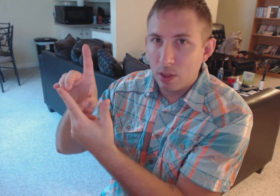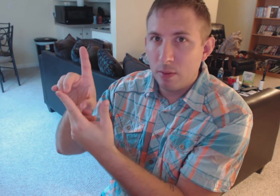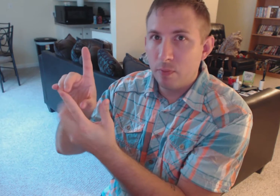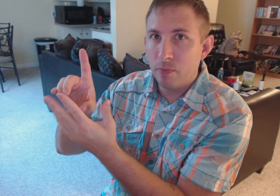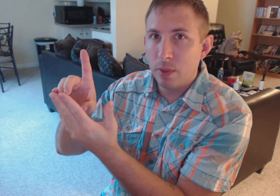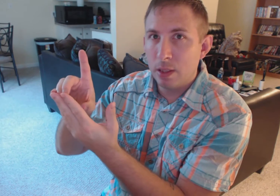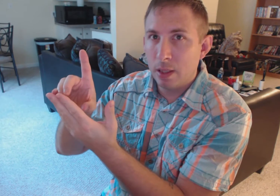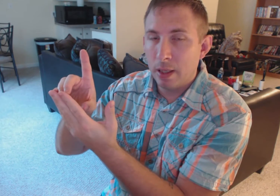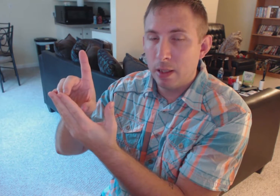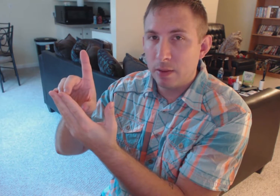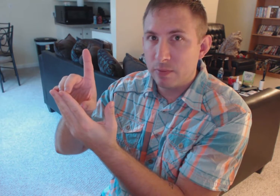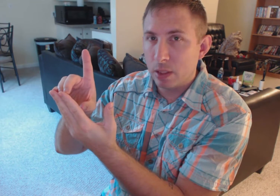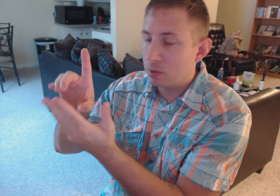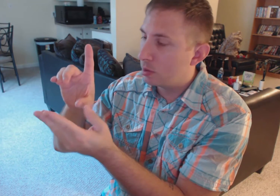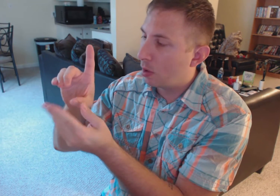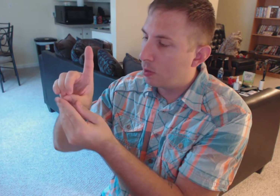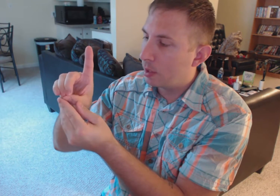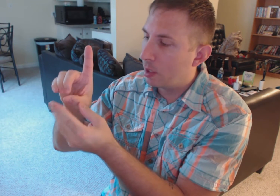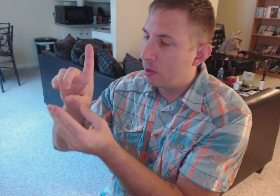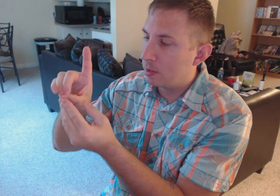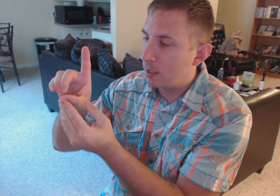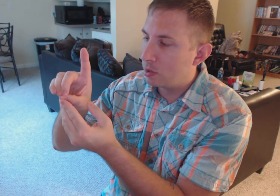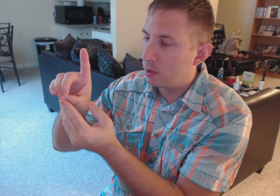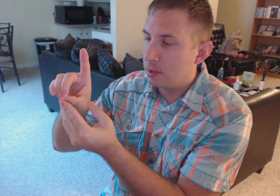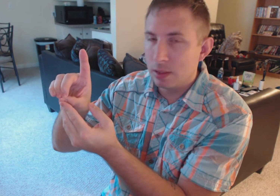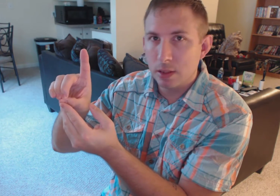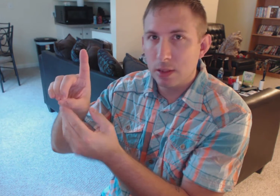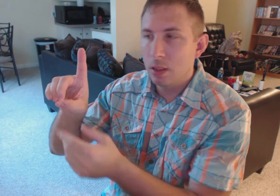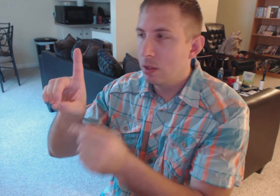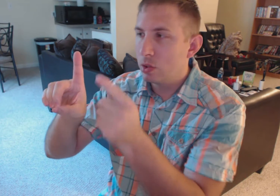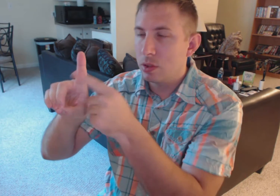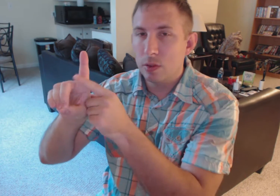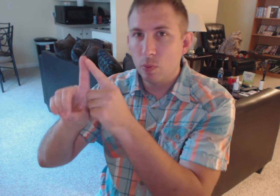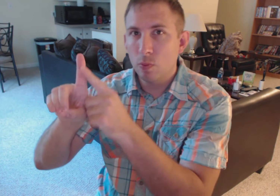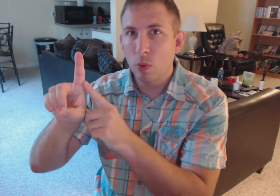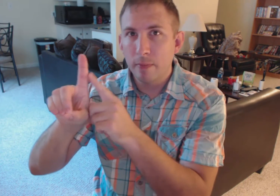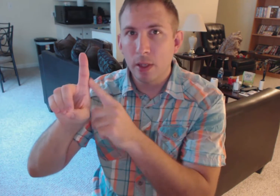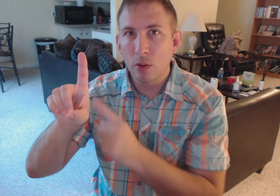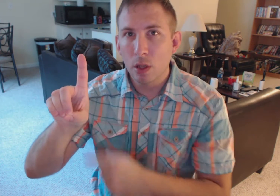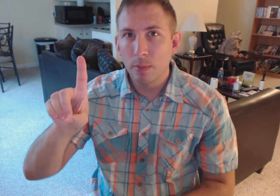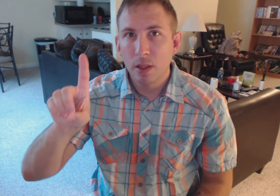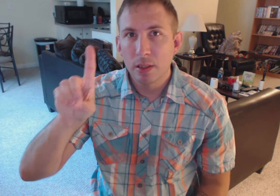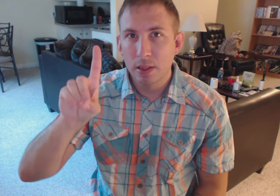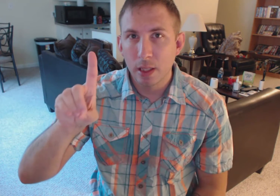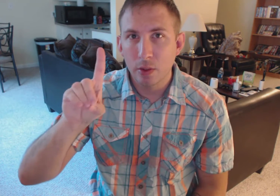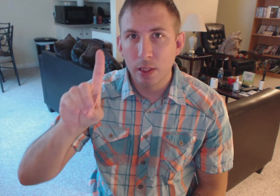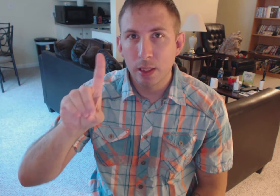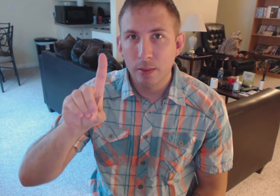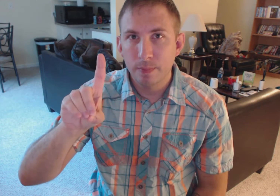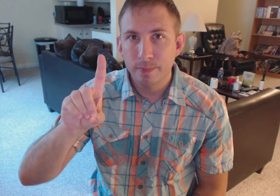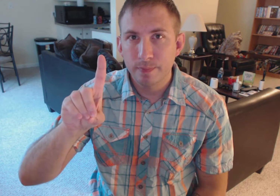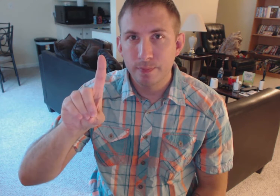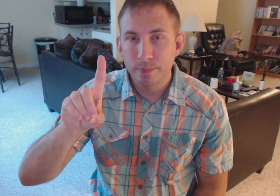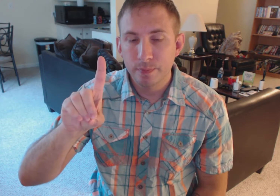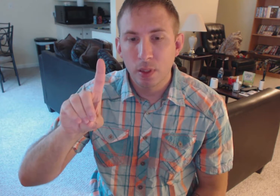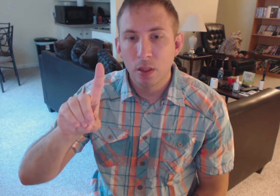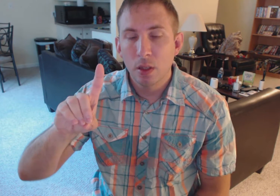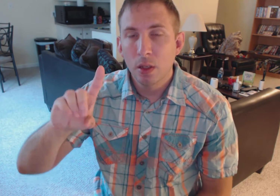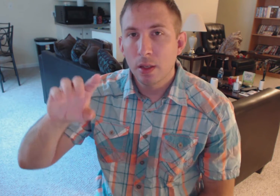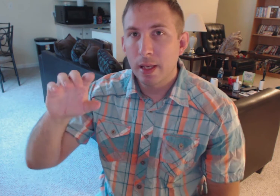three index fingers all together attached to this. Just one finger up is letter D. Now